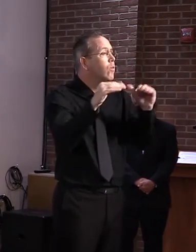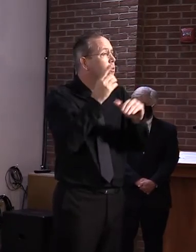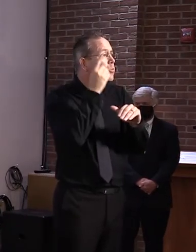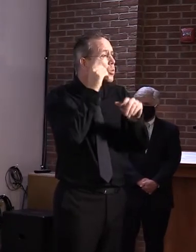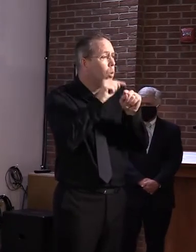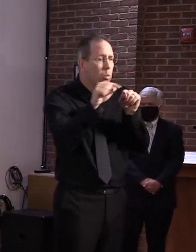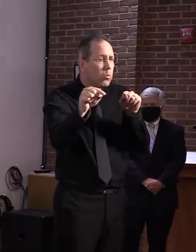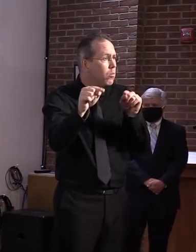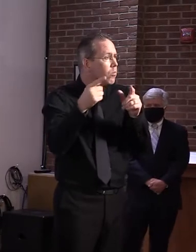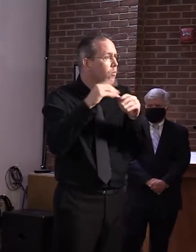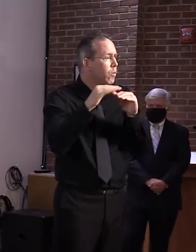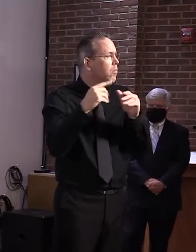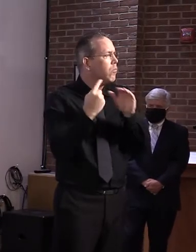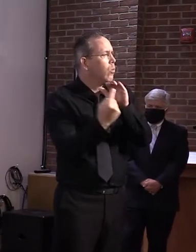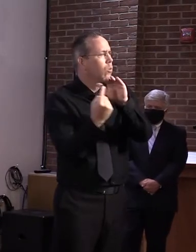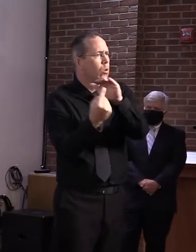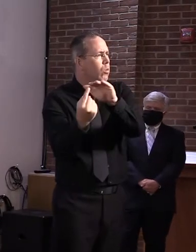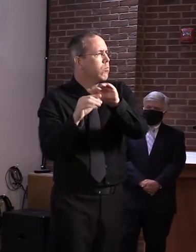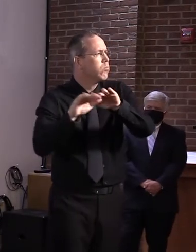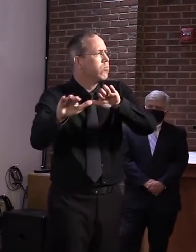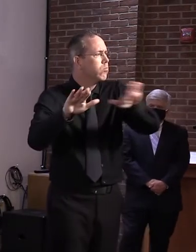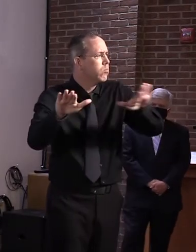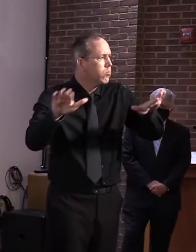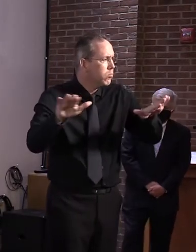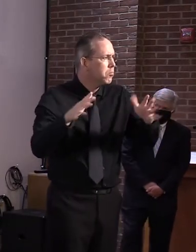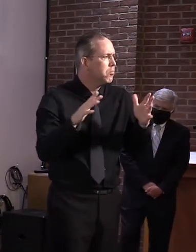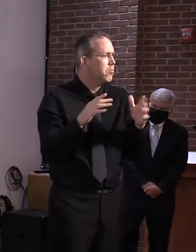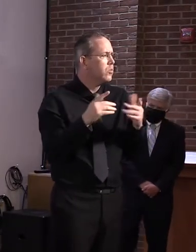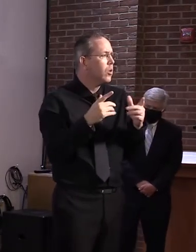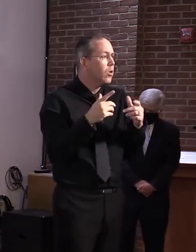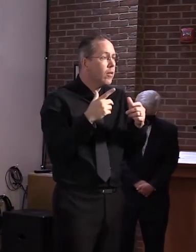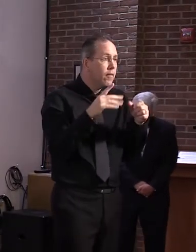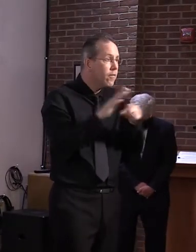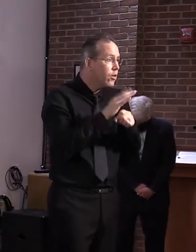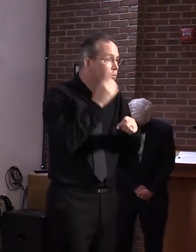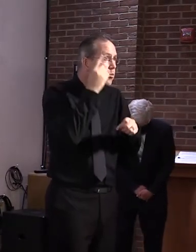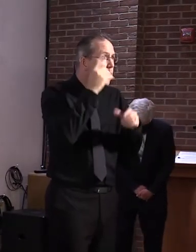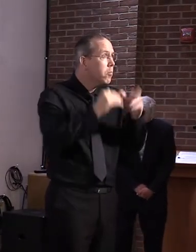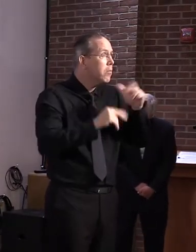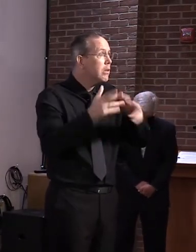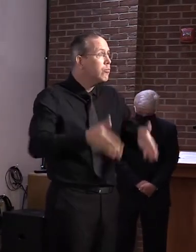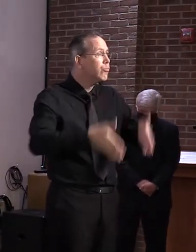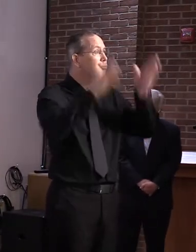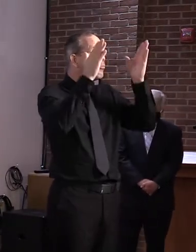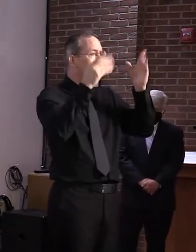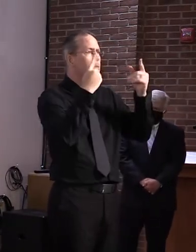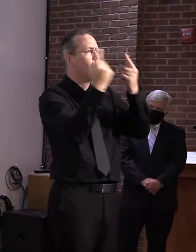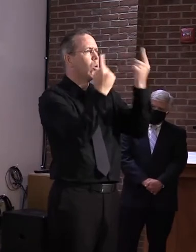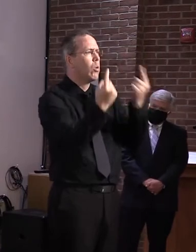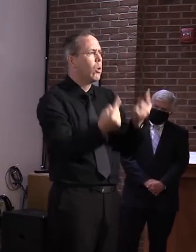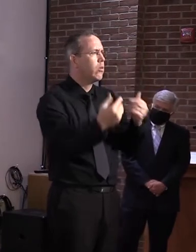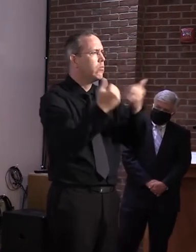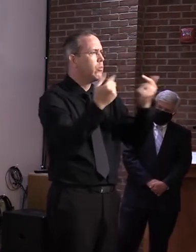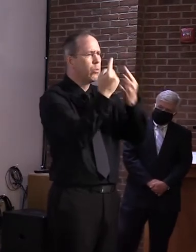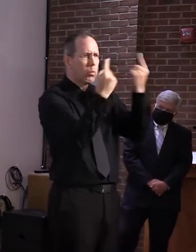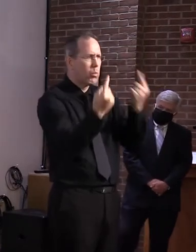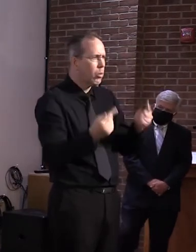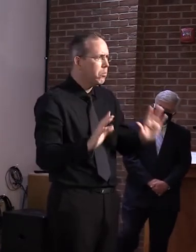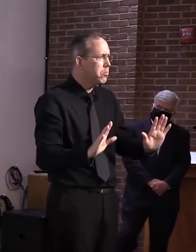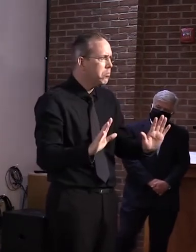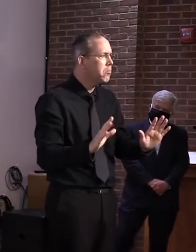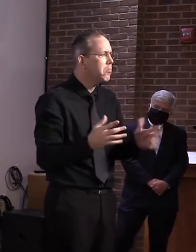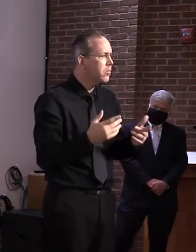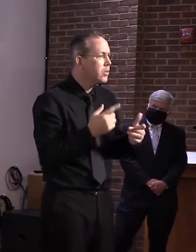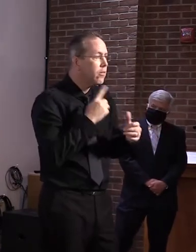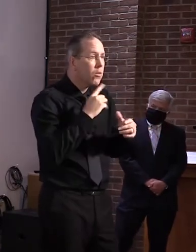hold everyone there. The faculty and staff would probably shift immediately to online instruction. There'd be enough essential employees left from a